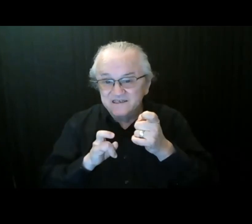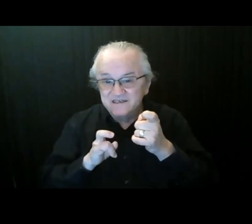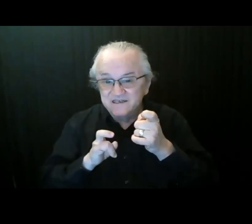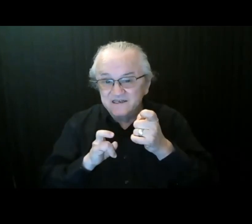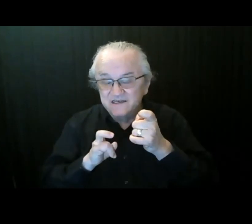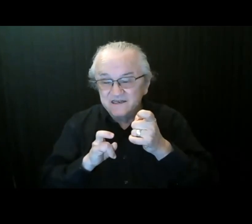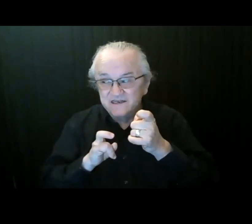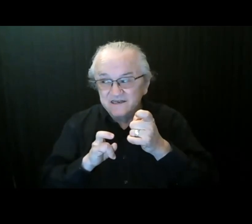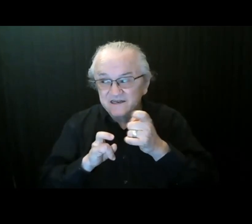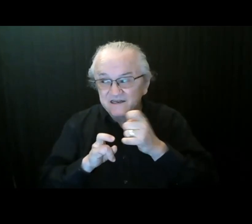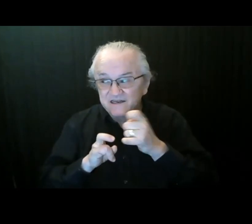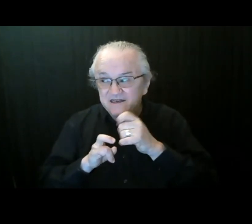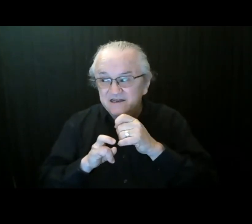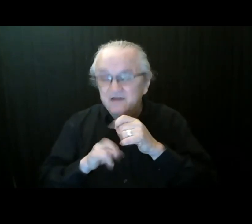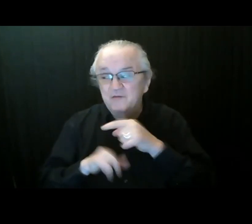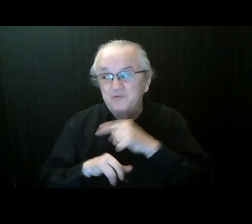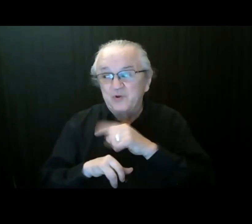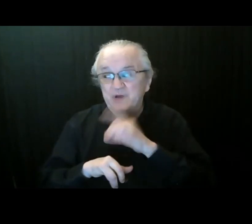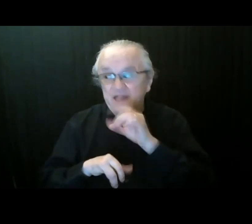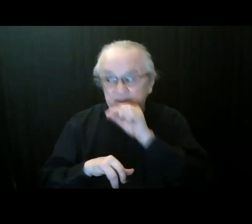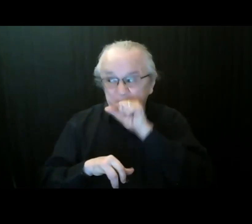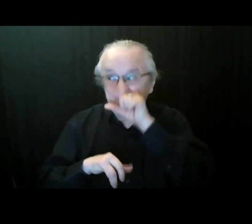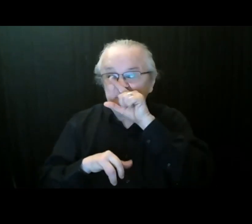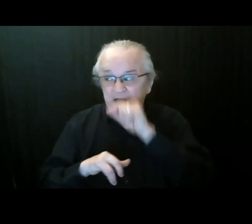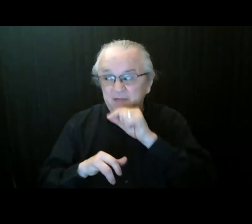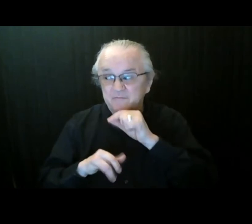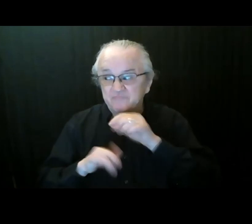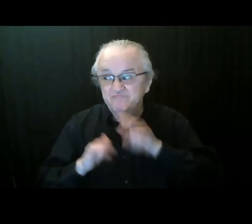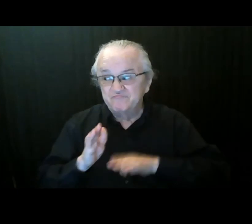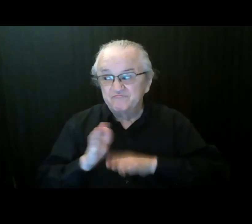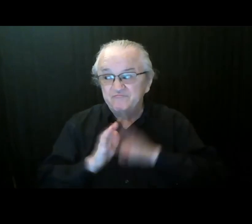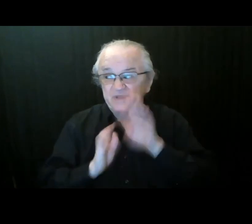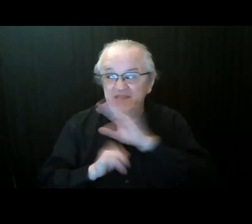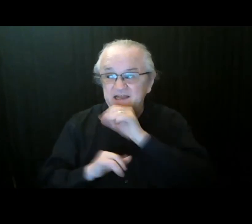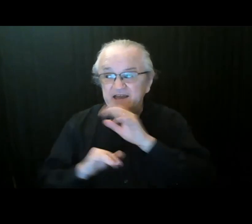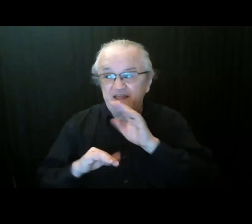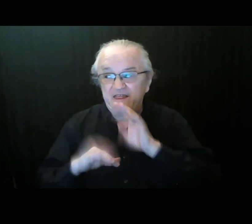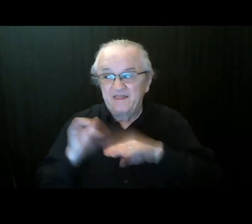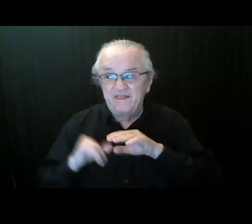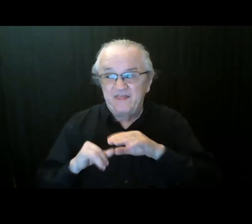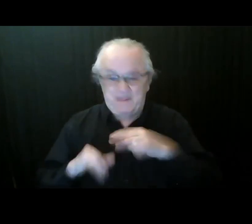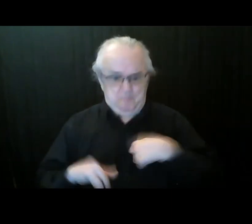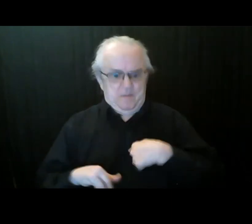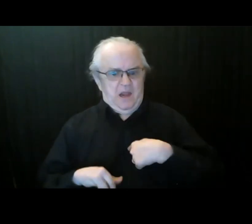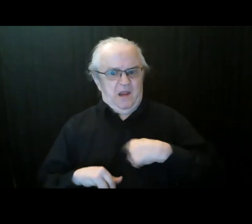And that he was much further along as his age than I was when I was his